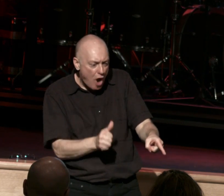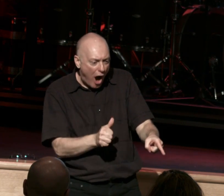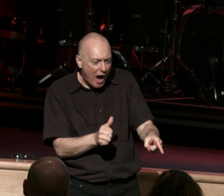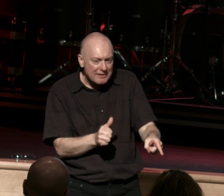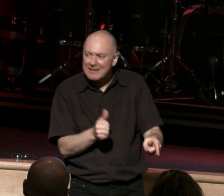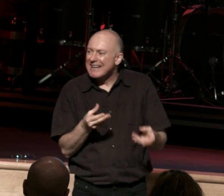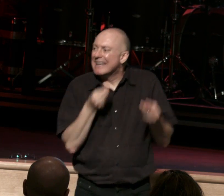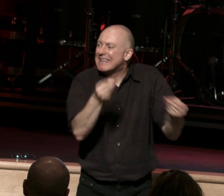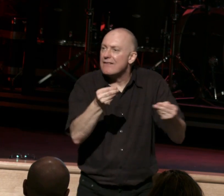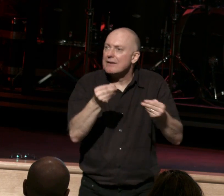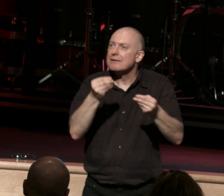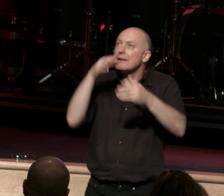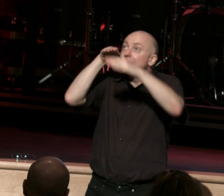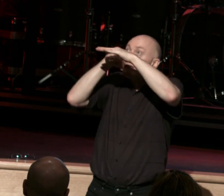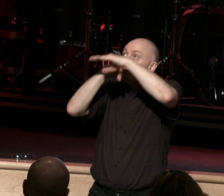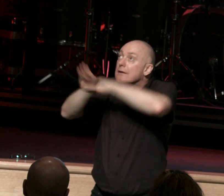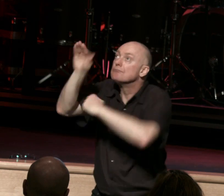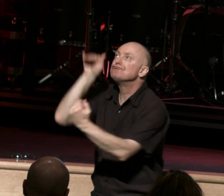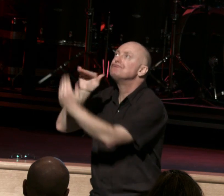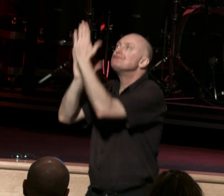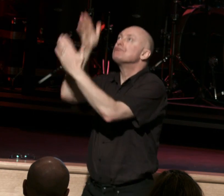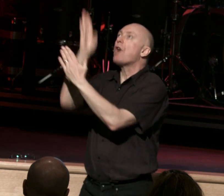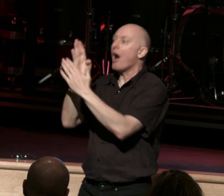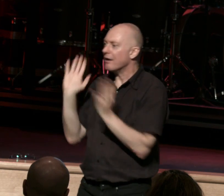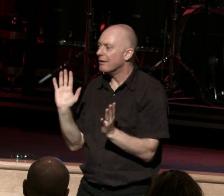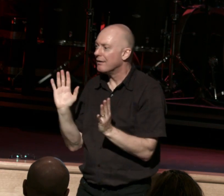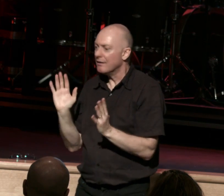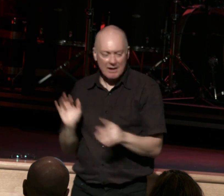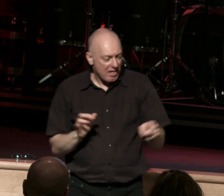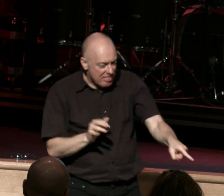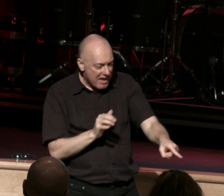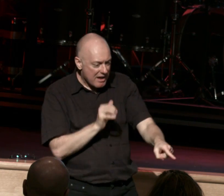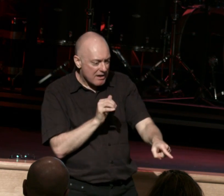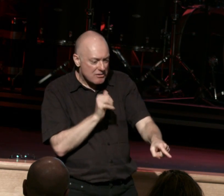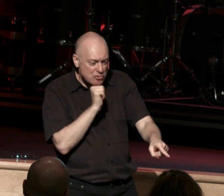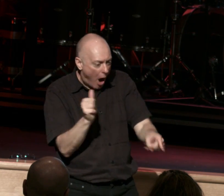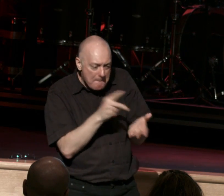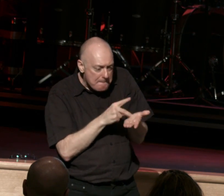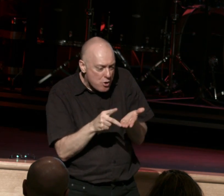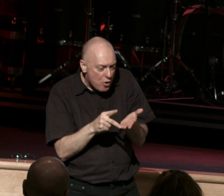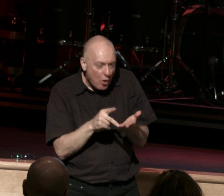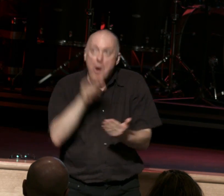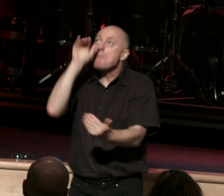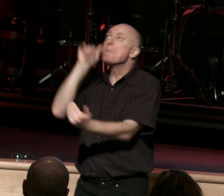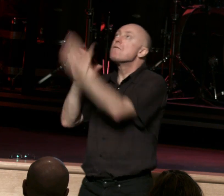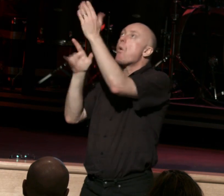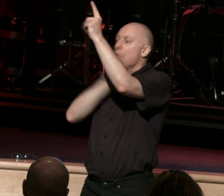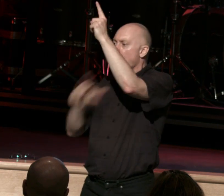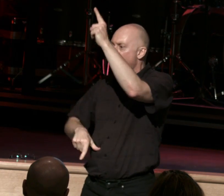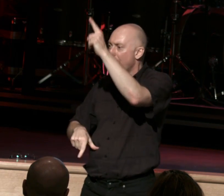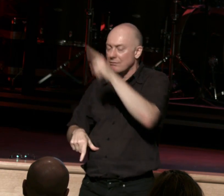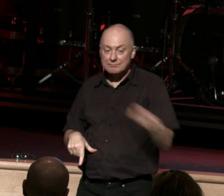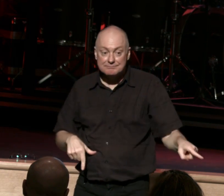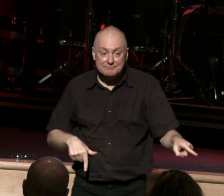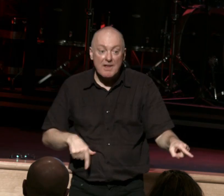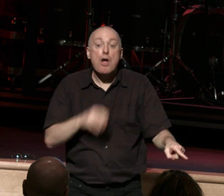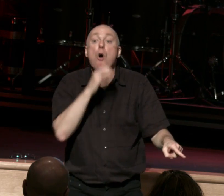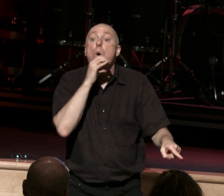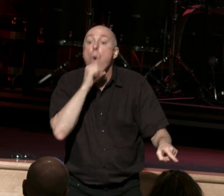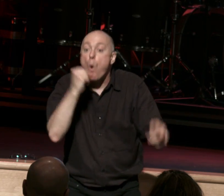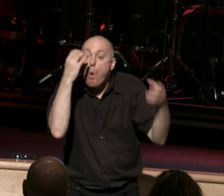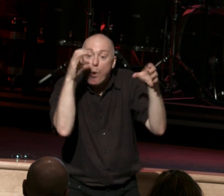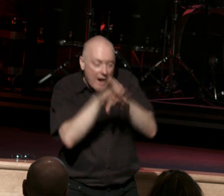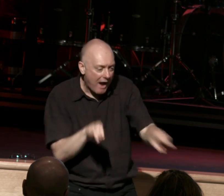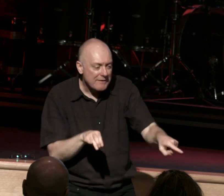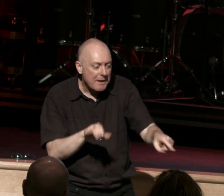not ultimately granted access in the presence of God forever. They were not ultimately pure before the Lord. But